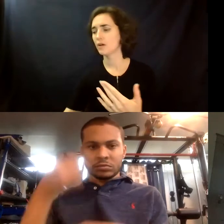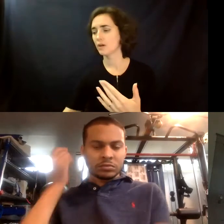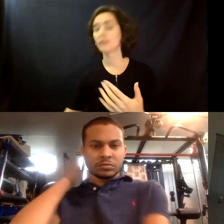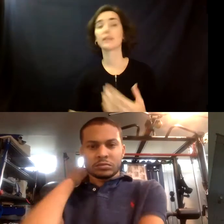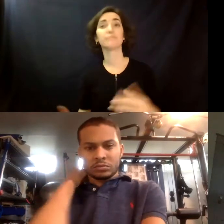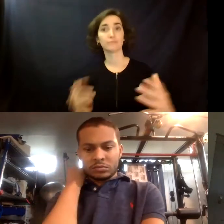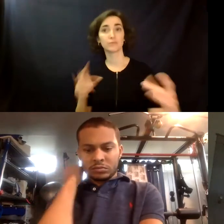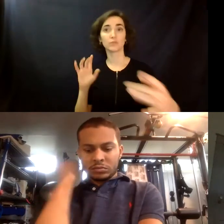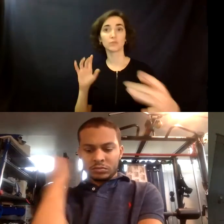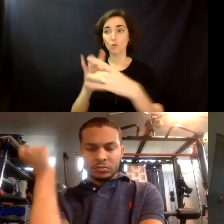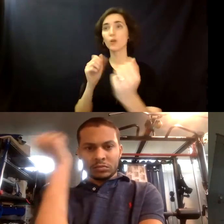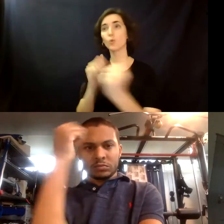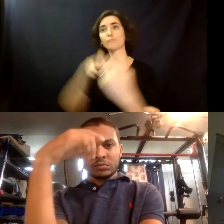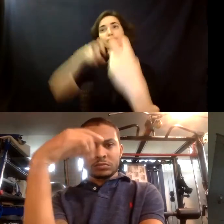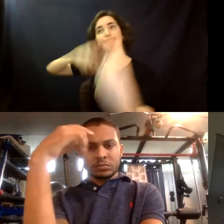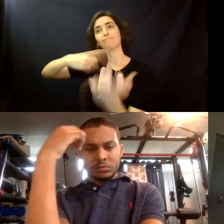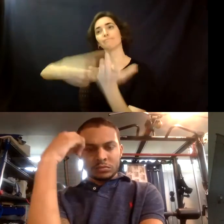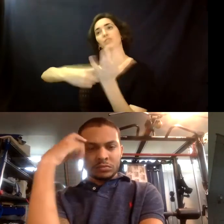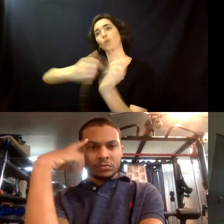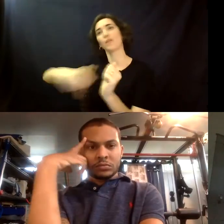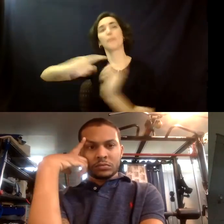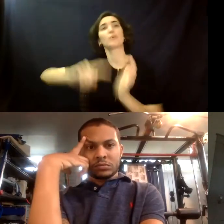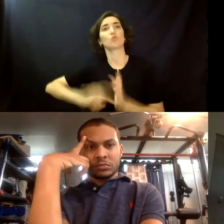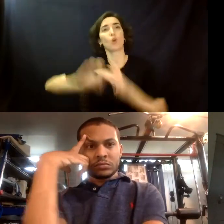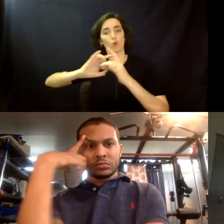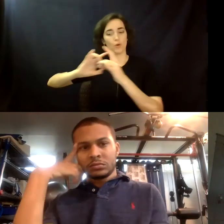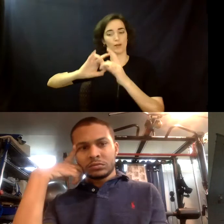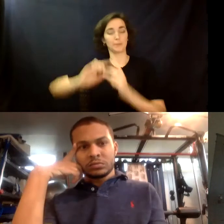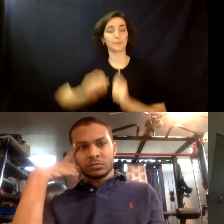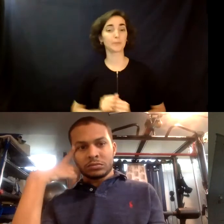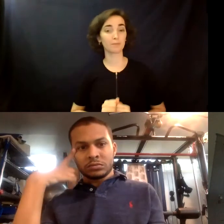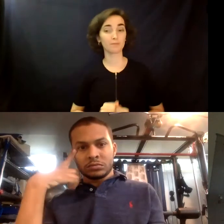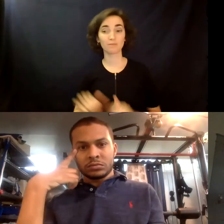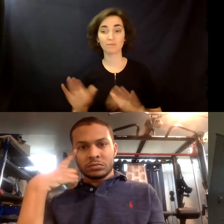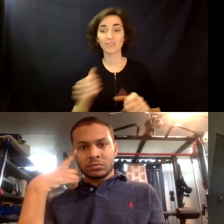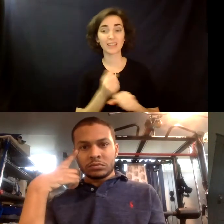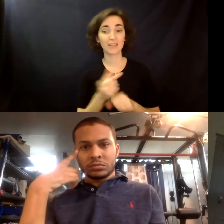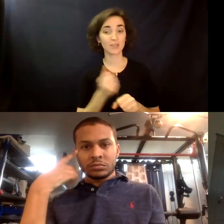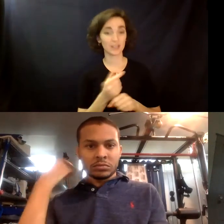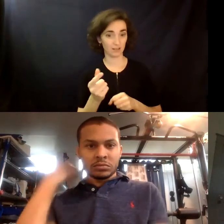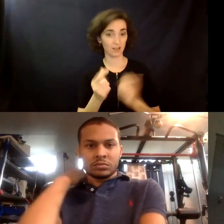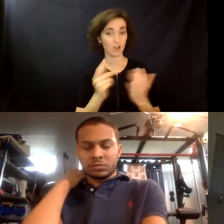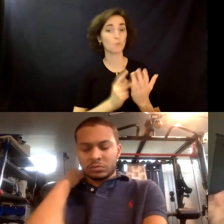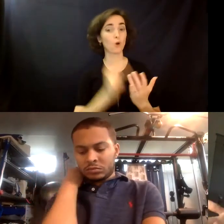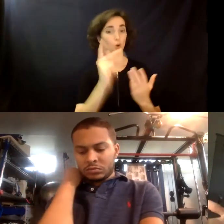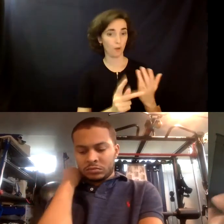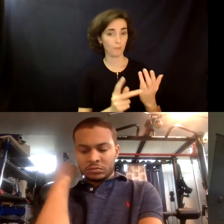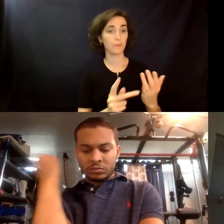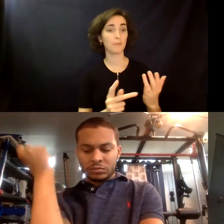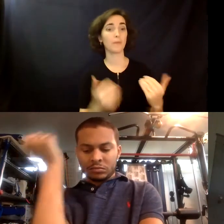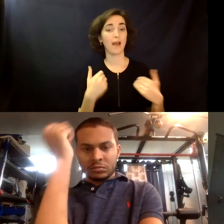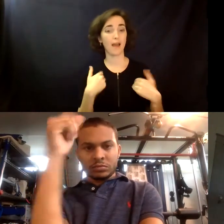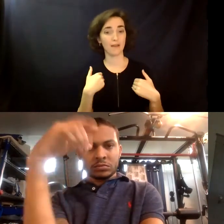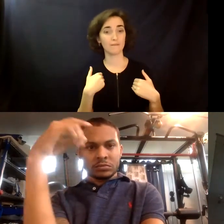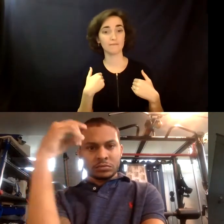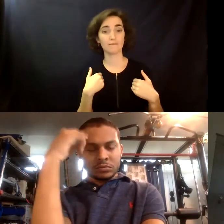start coordinating. The program each year has basically a